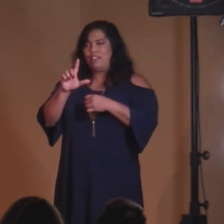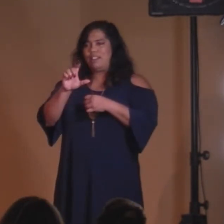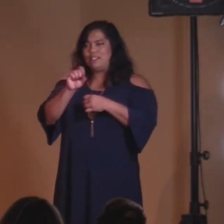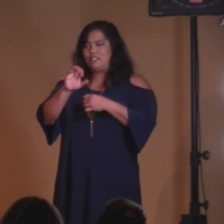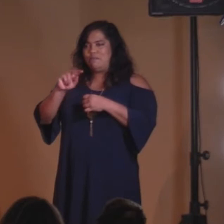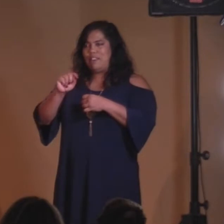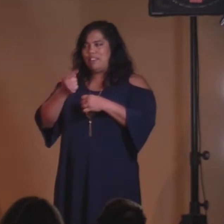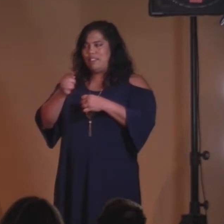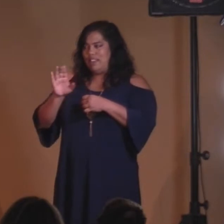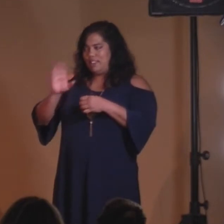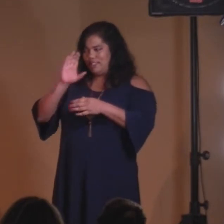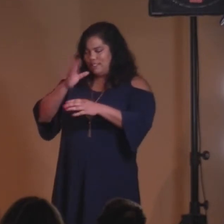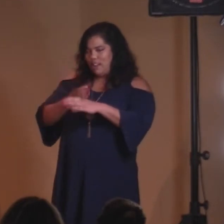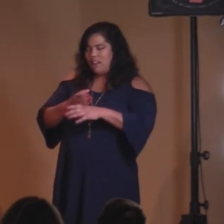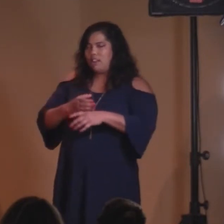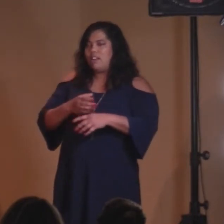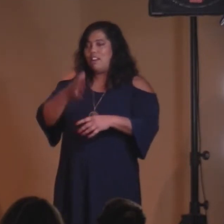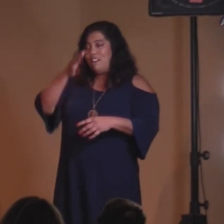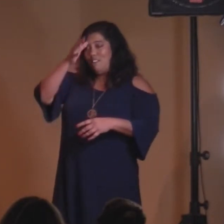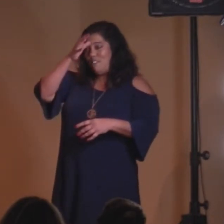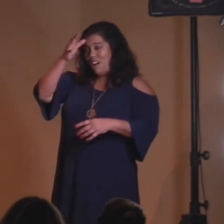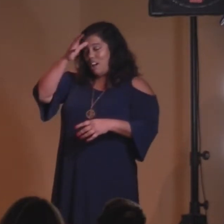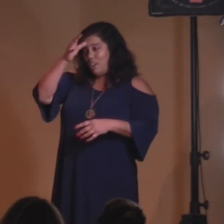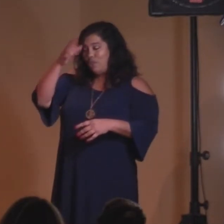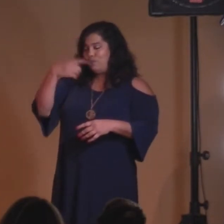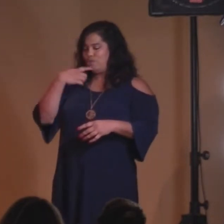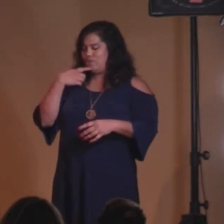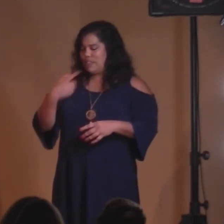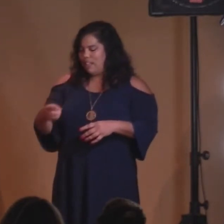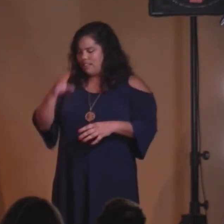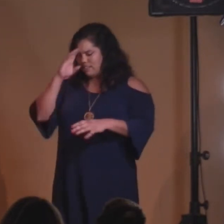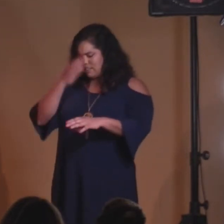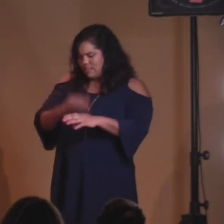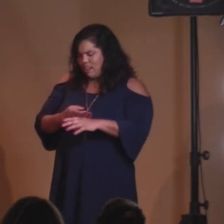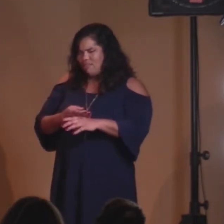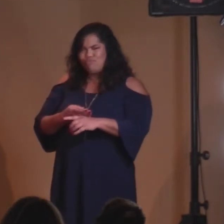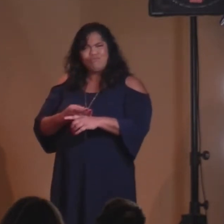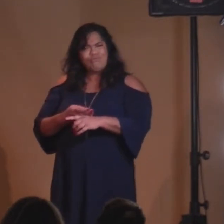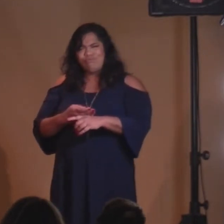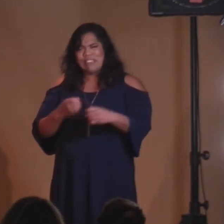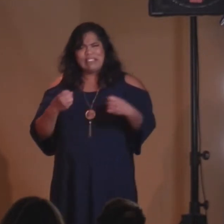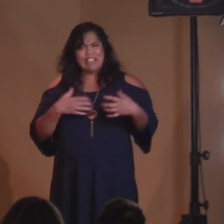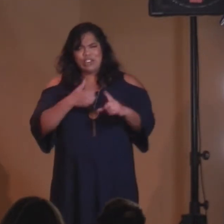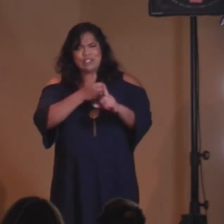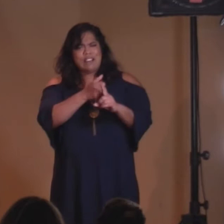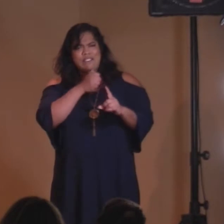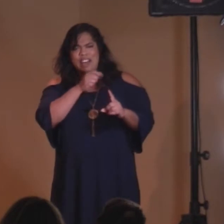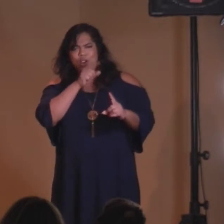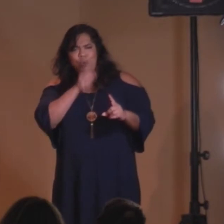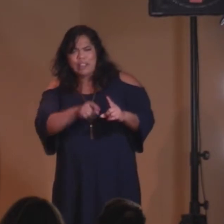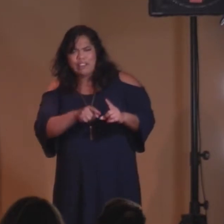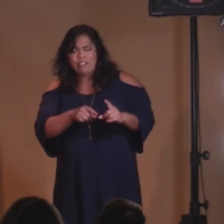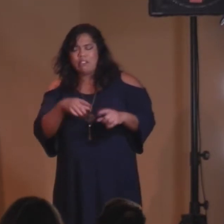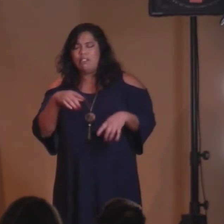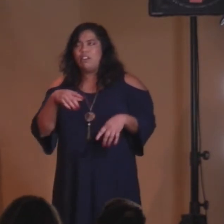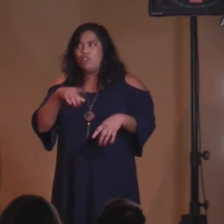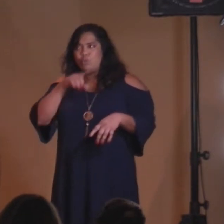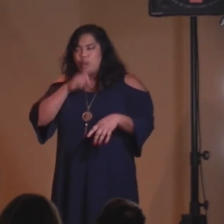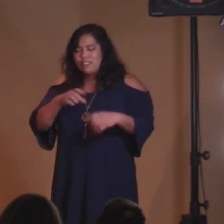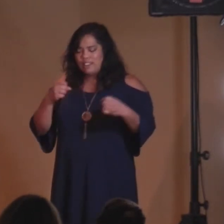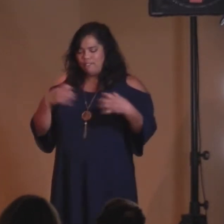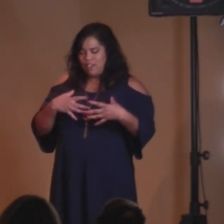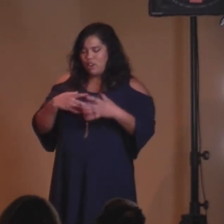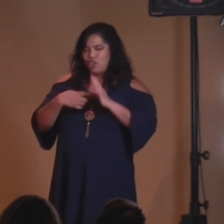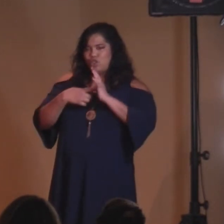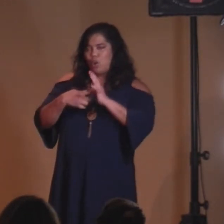son, fear is not real. The only place that fear can exist is in our thoughts of the future. It